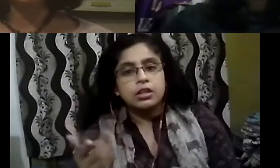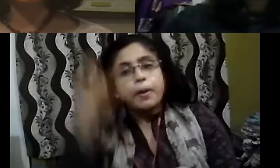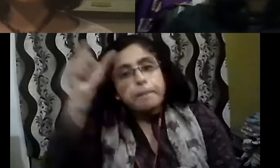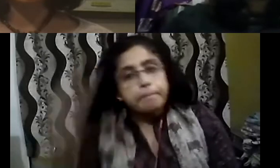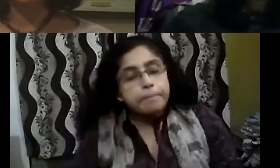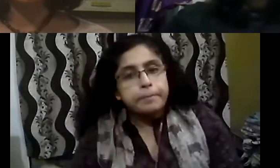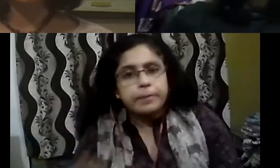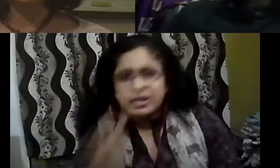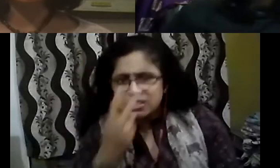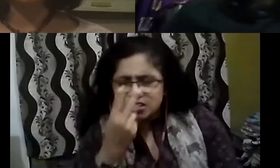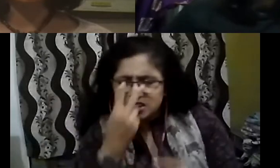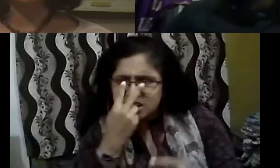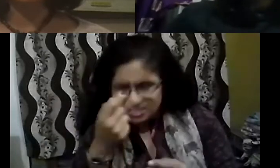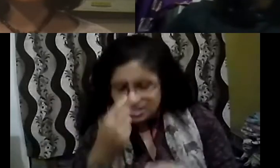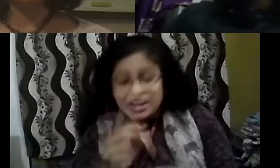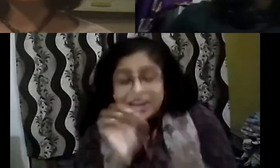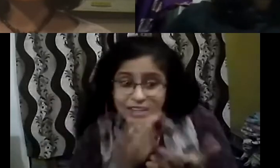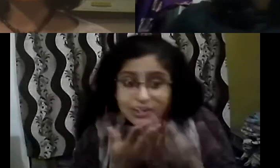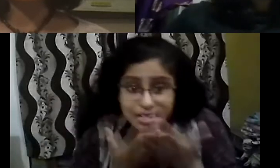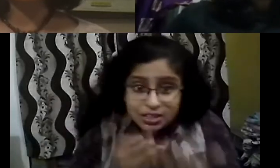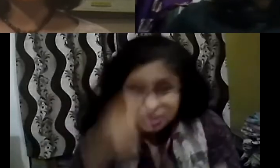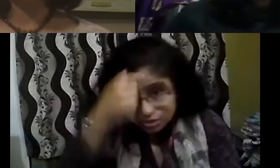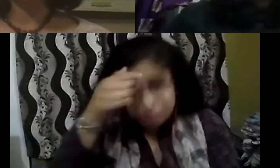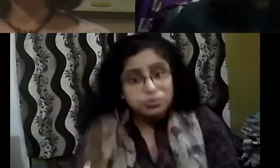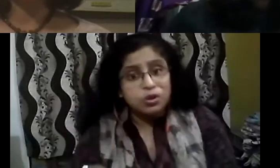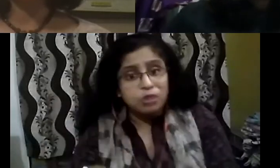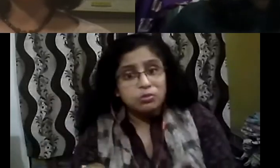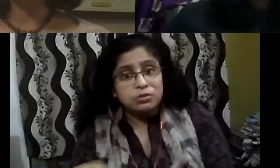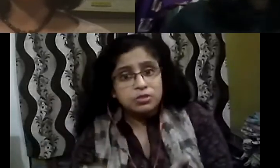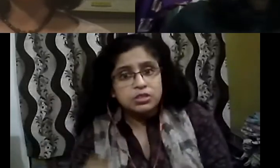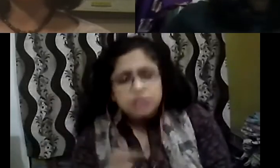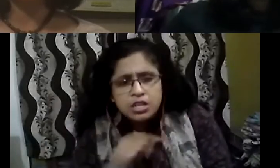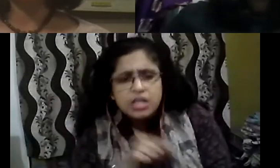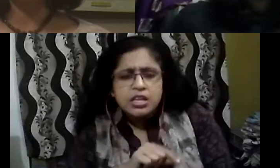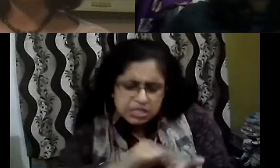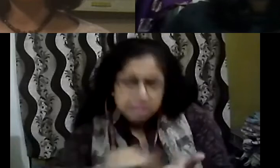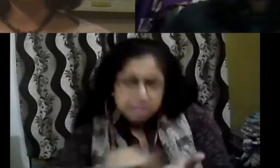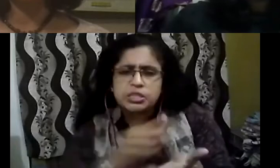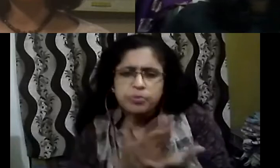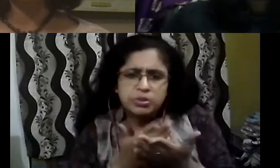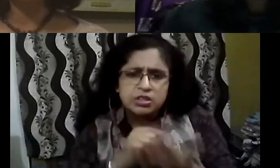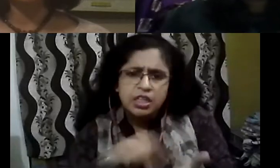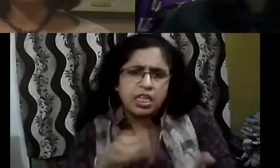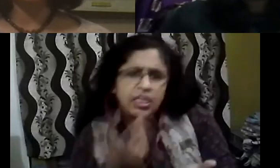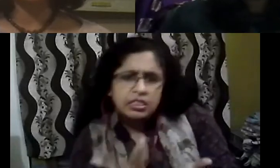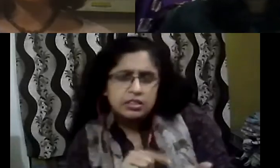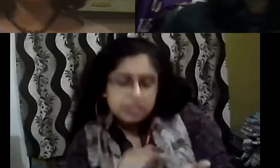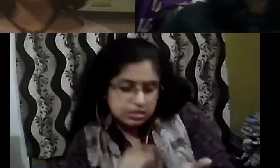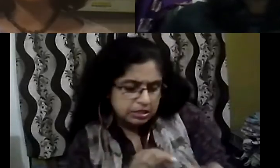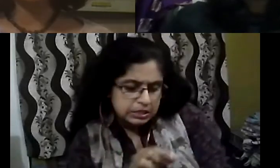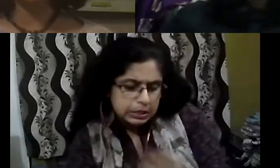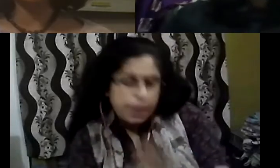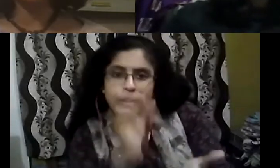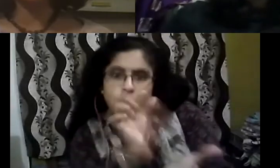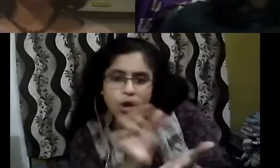reading dyslexia, here they can use the modification in such a way that they will increase the space between the